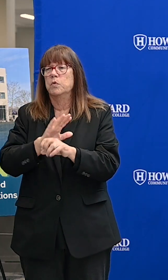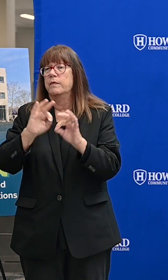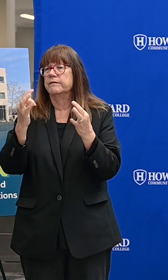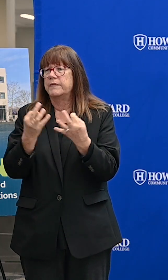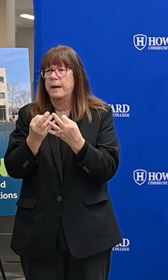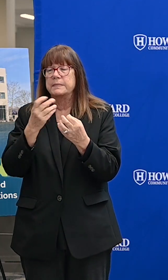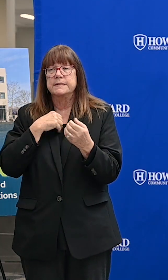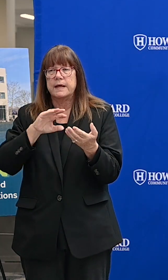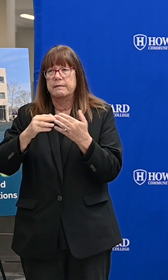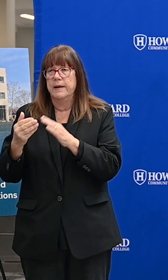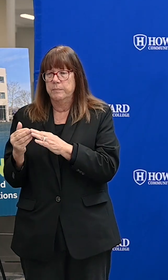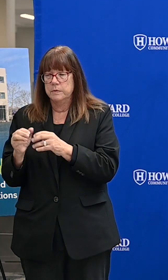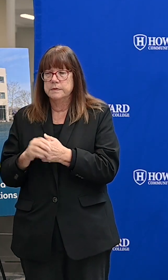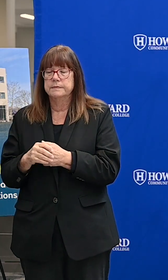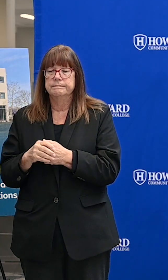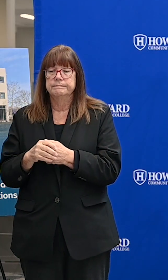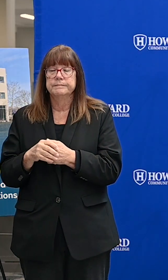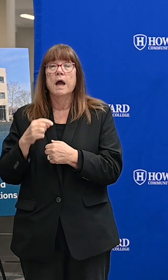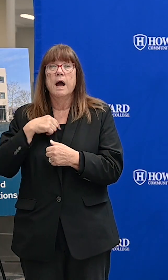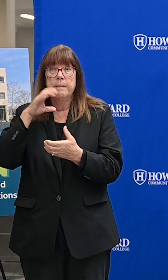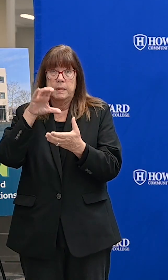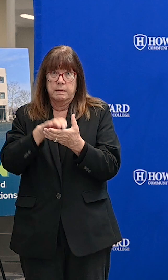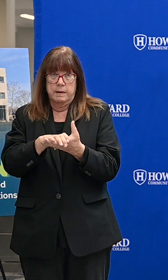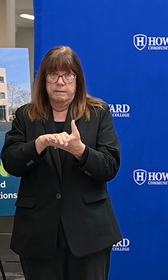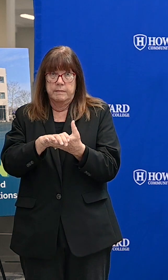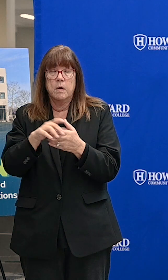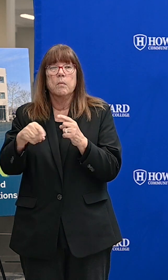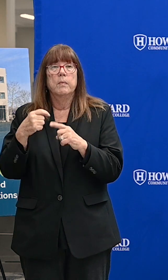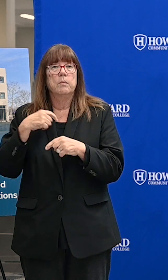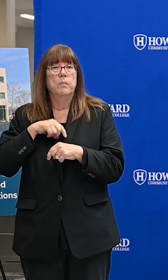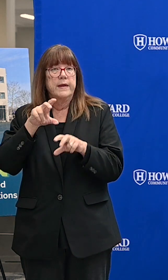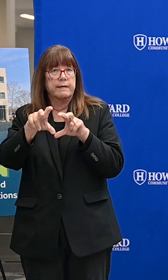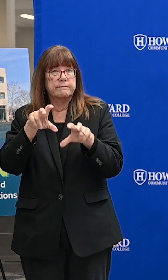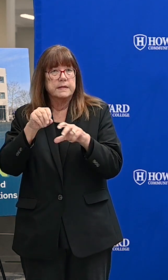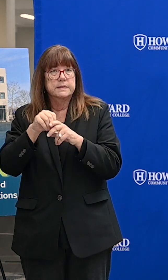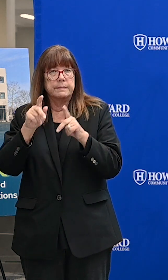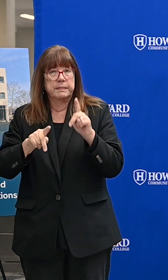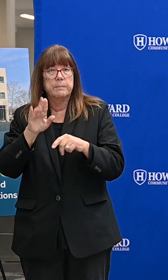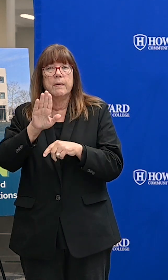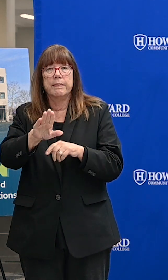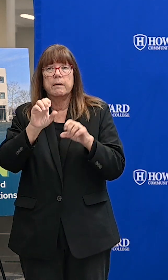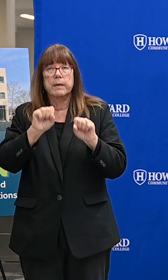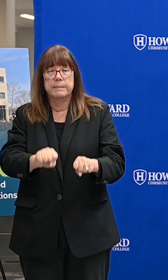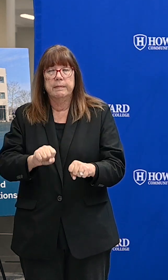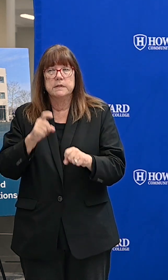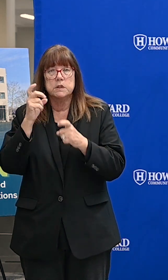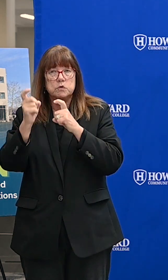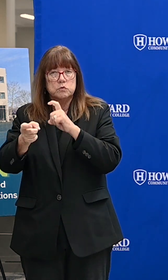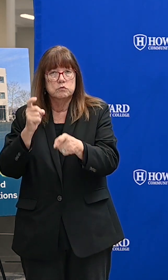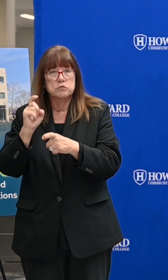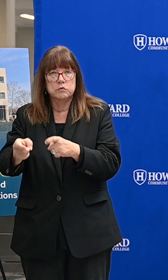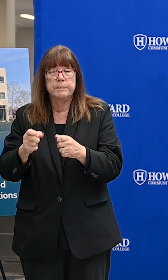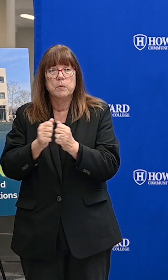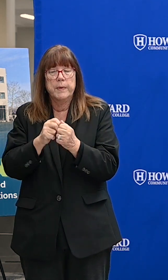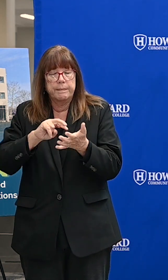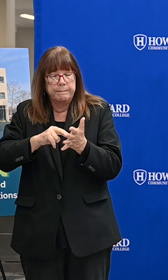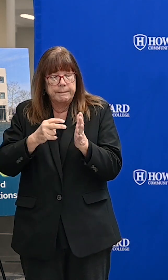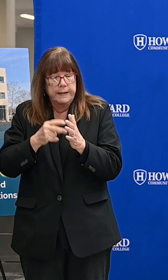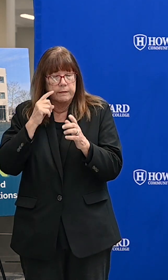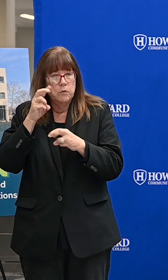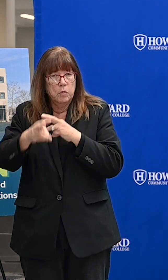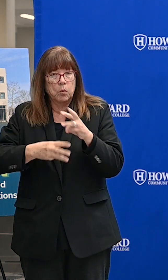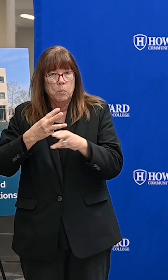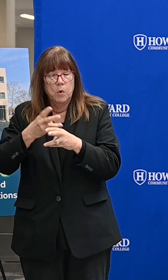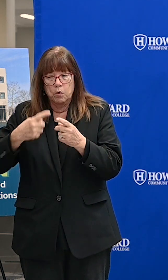and neighborhoods. I believe when we invest in people's ability to contribute meaningfully to the world